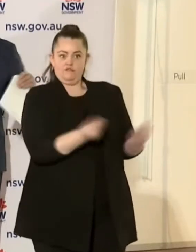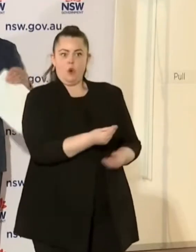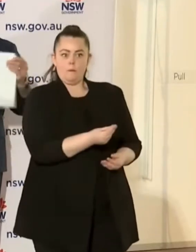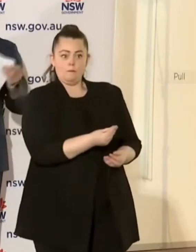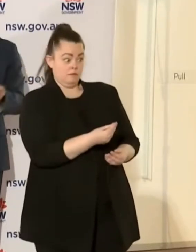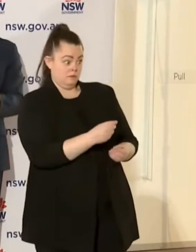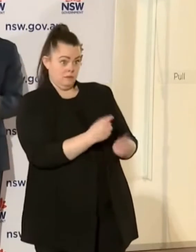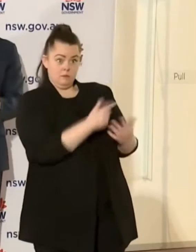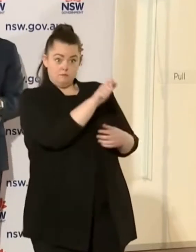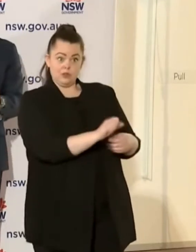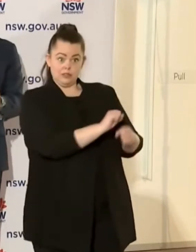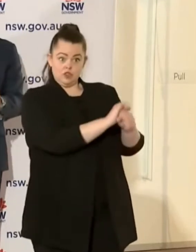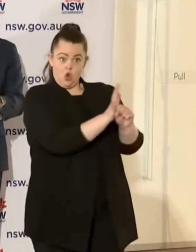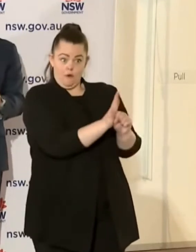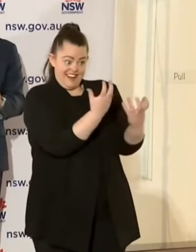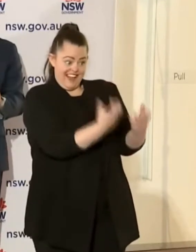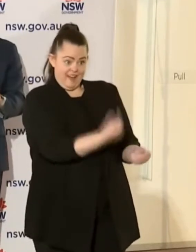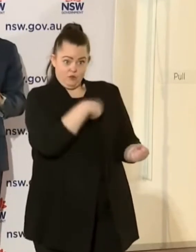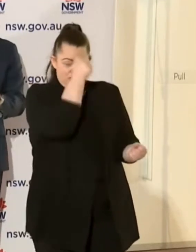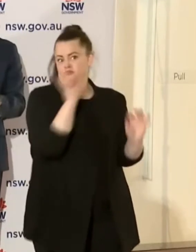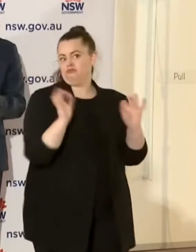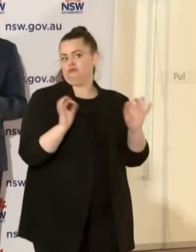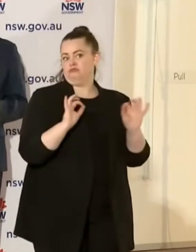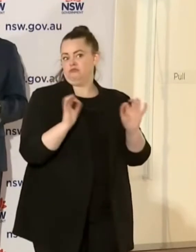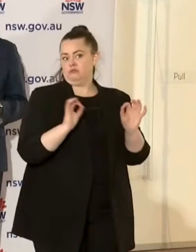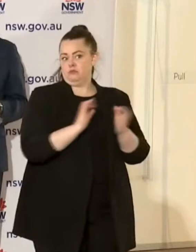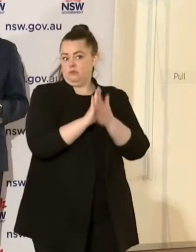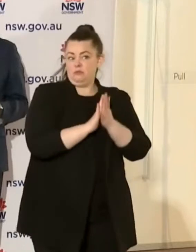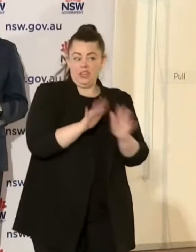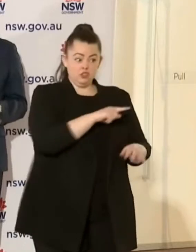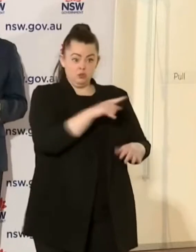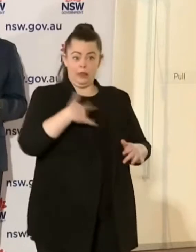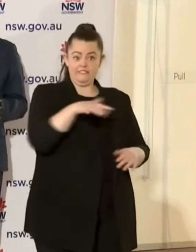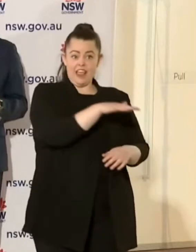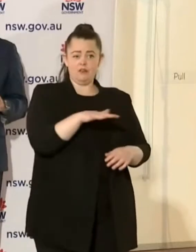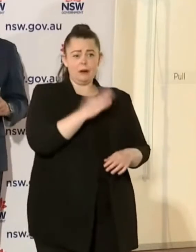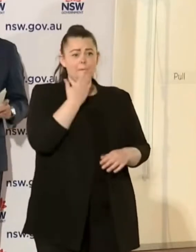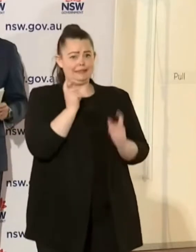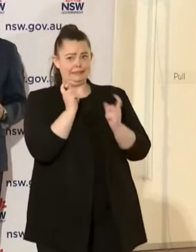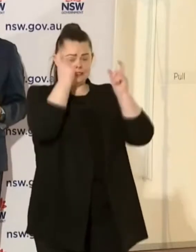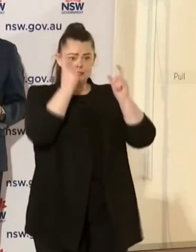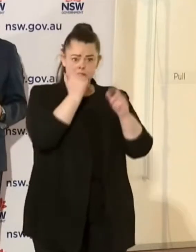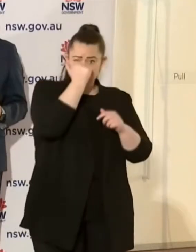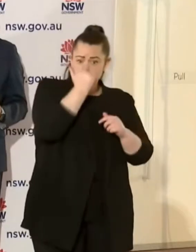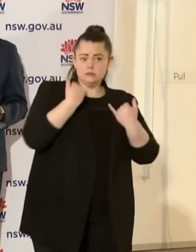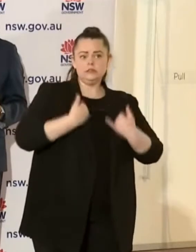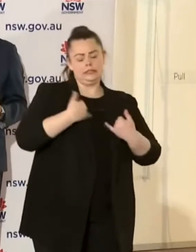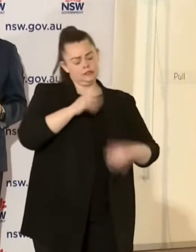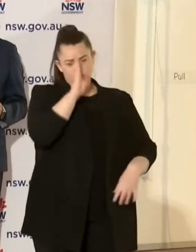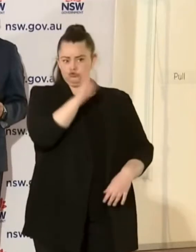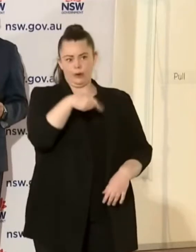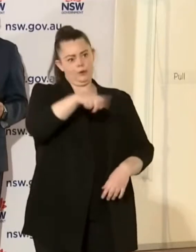particularly aware of symptoms of COVID and come forward for testing with even the slightest of symptoms right away.